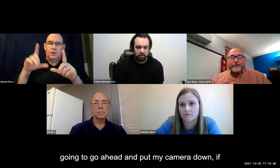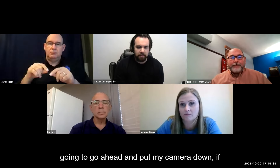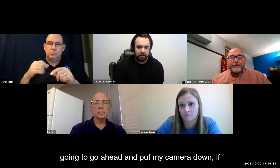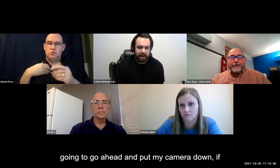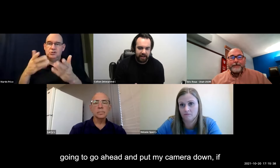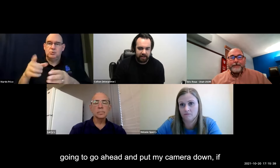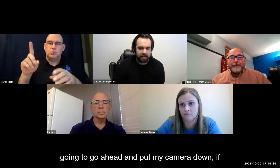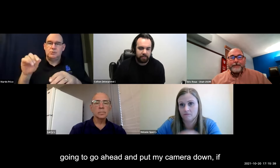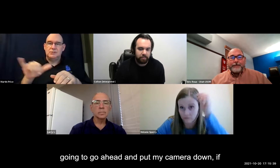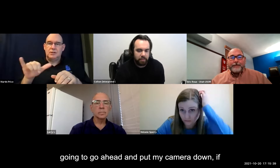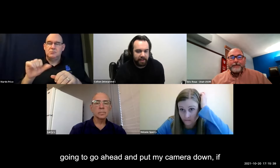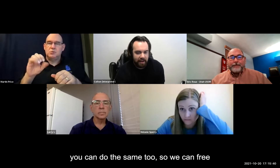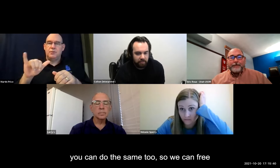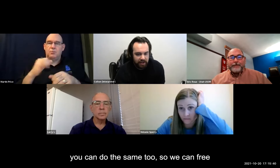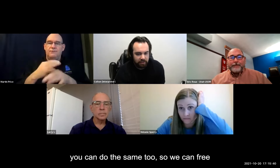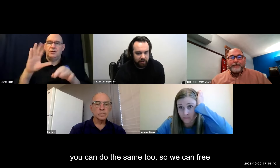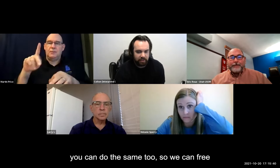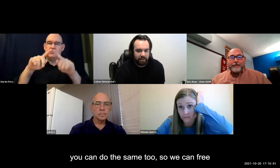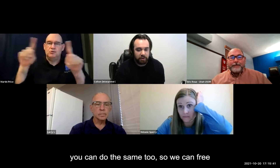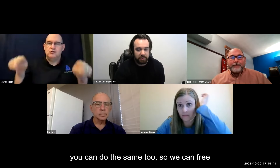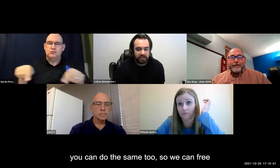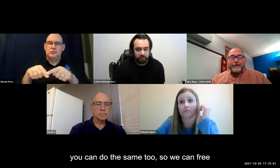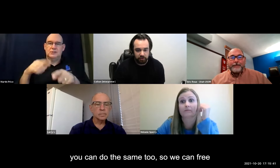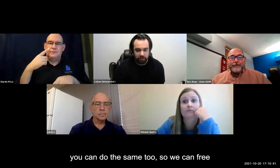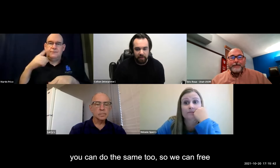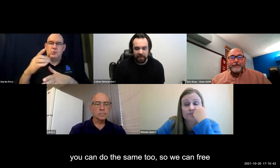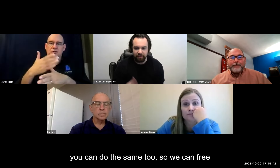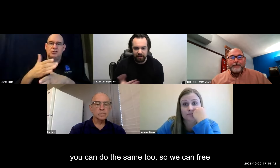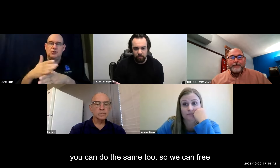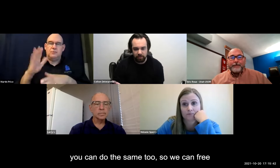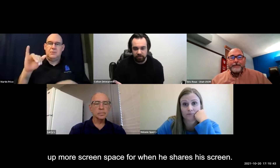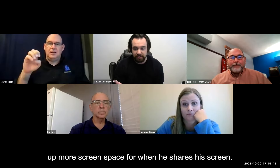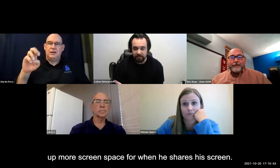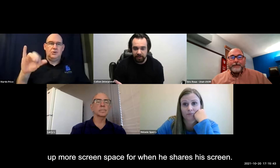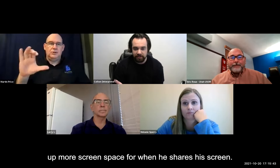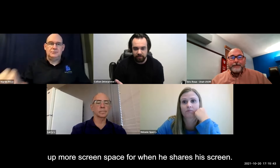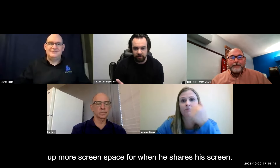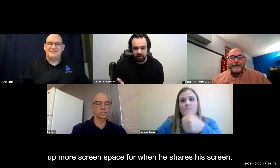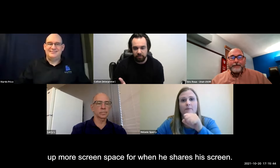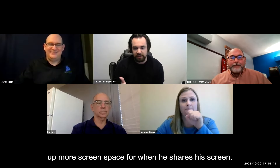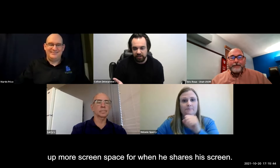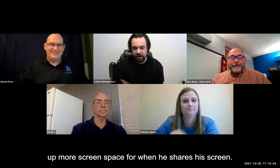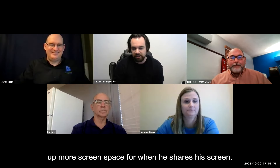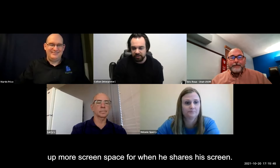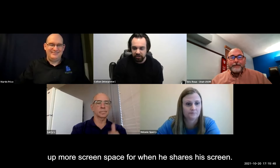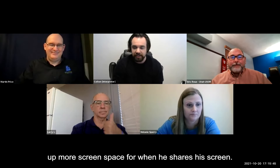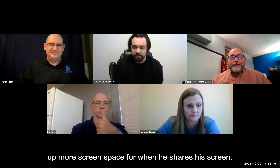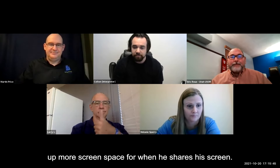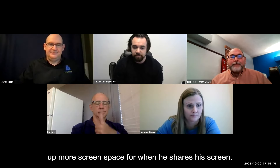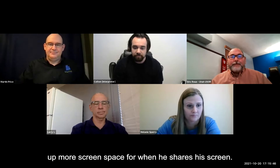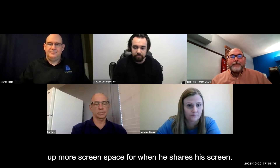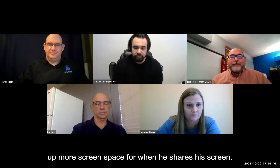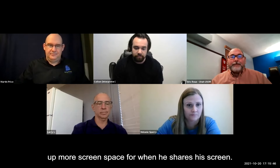I'm gonna go ahead and put my camera down. If you could do the same too, that way we can free up more screen space for when Eric shares his